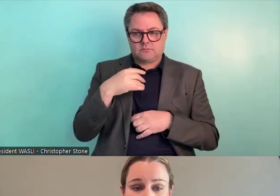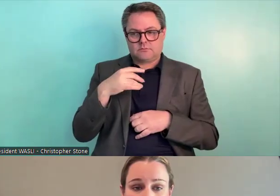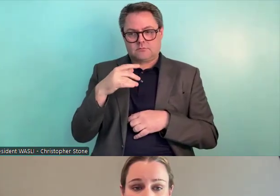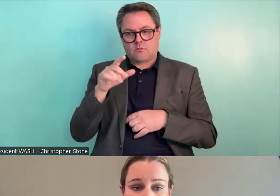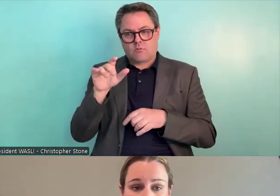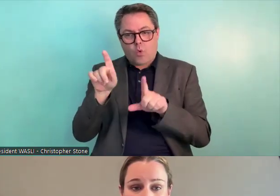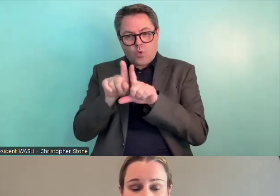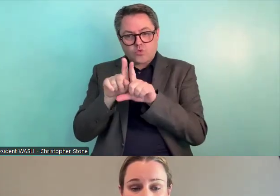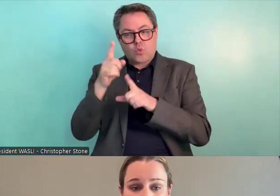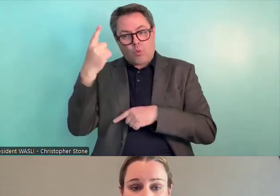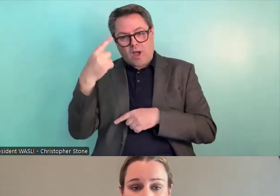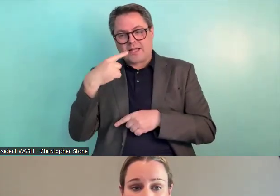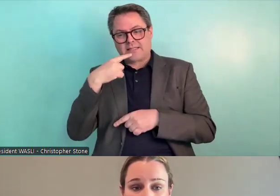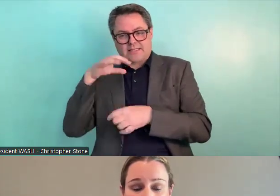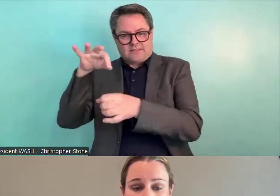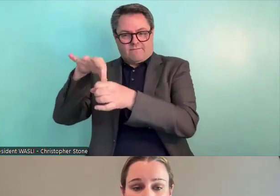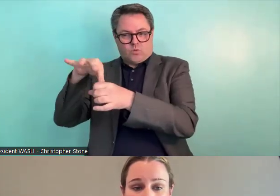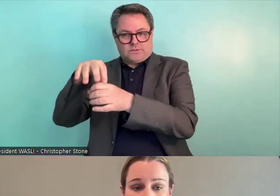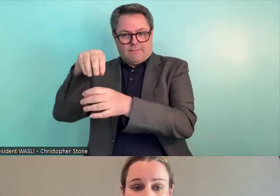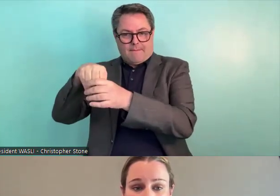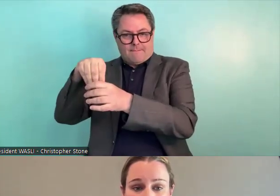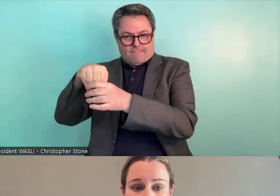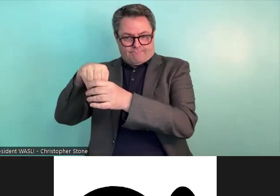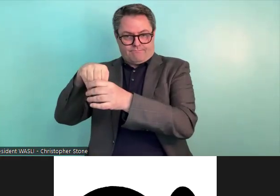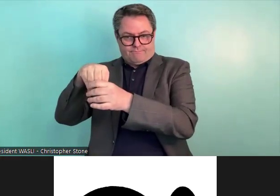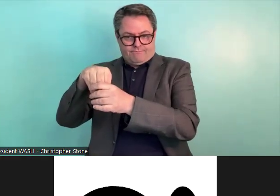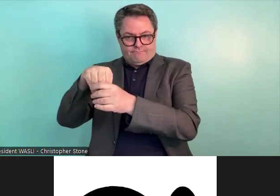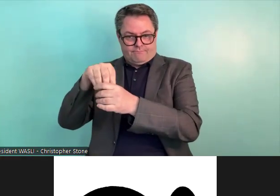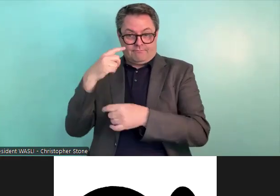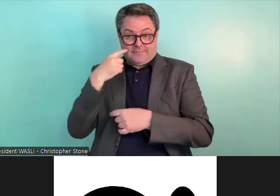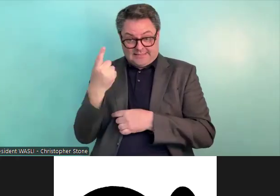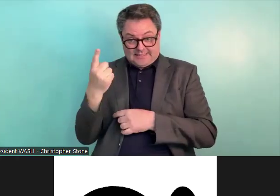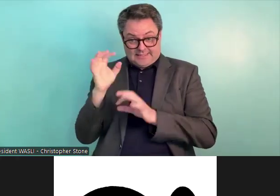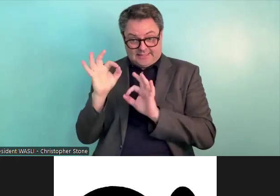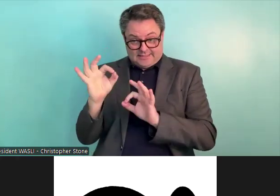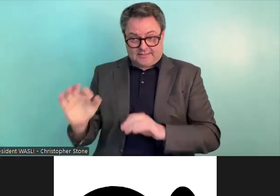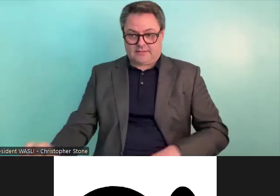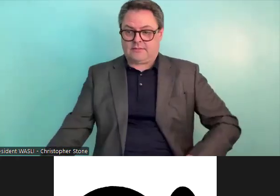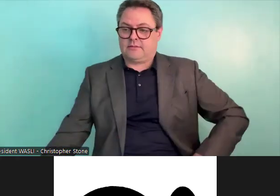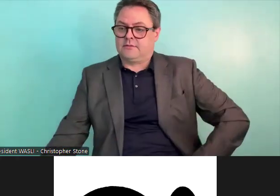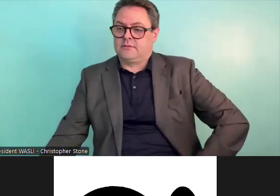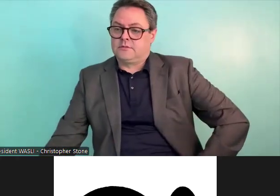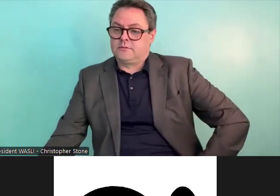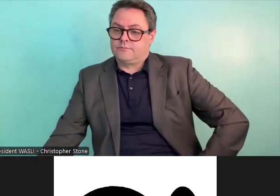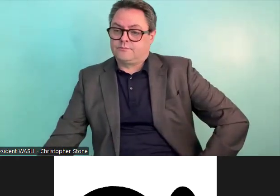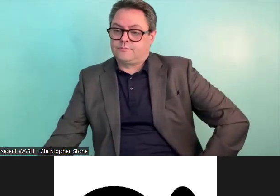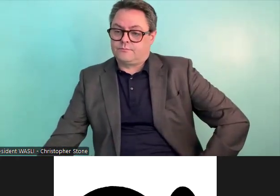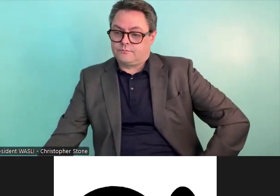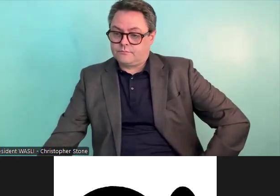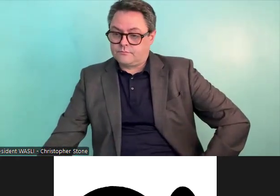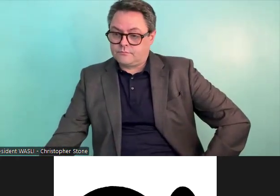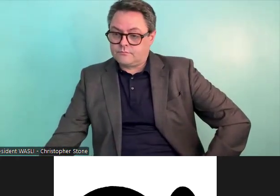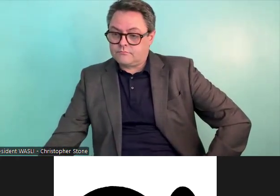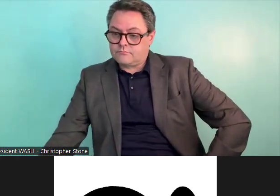different logos at the top. So one says everyone and one says voting members. If you click on the voting